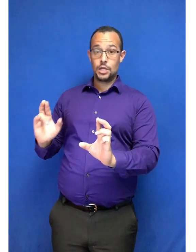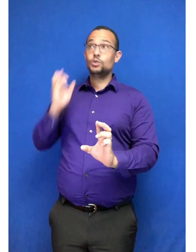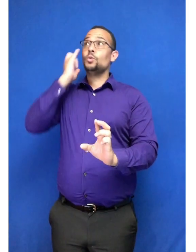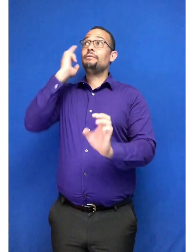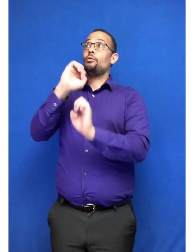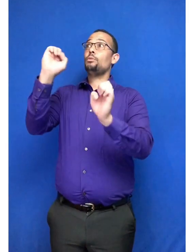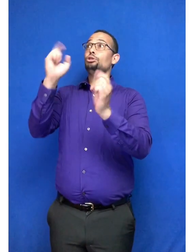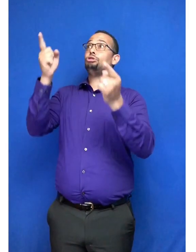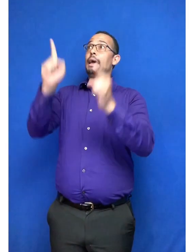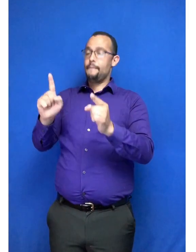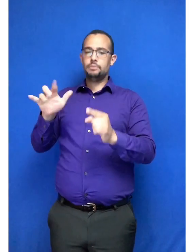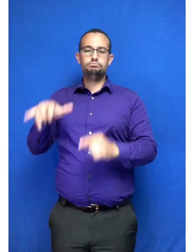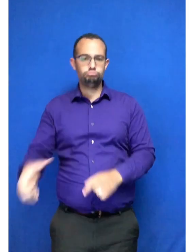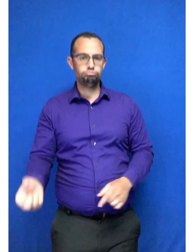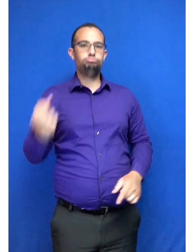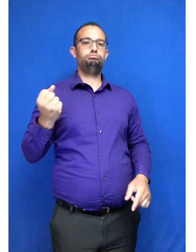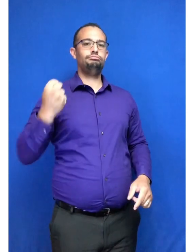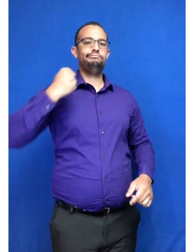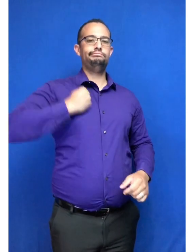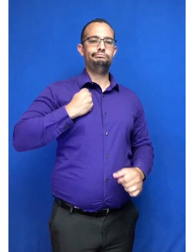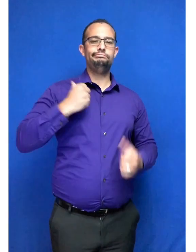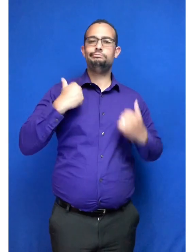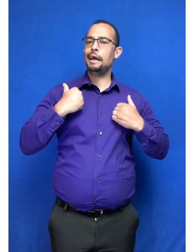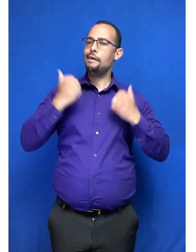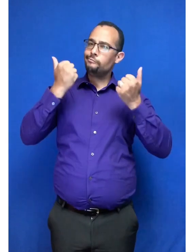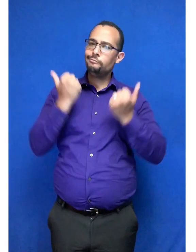need for important documents and ID.